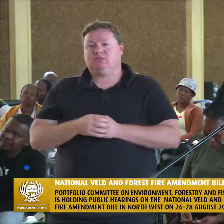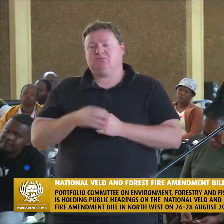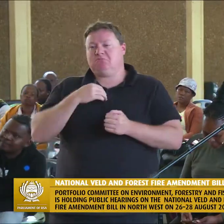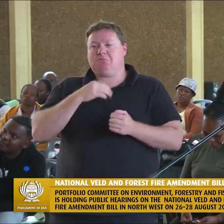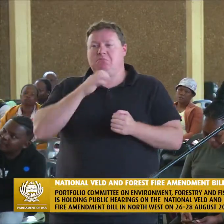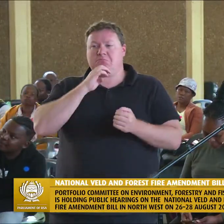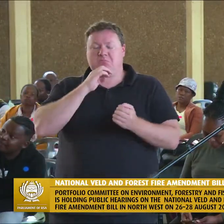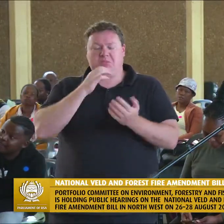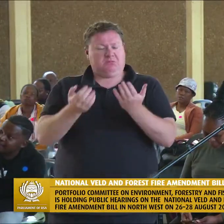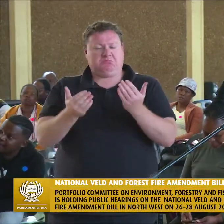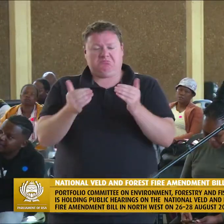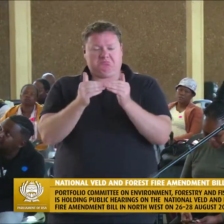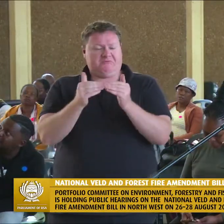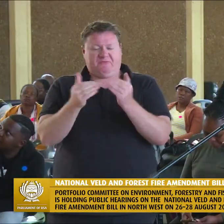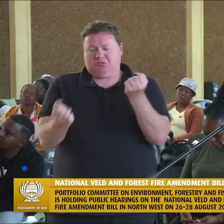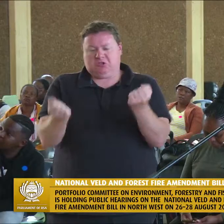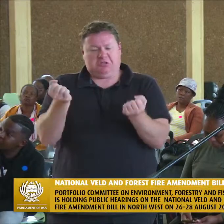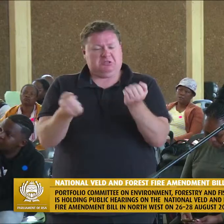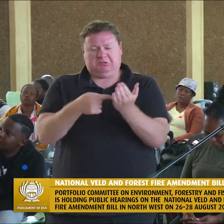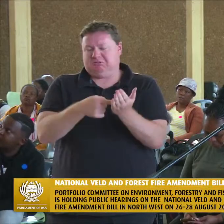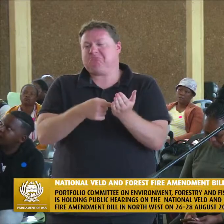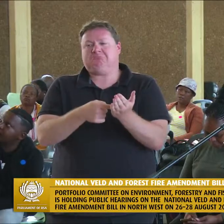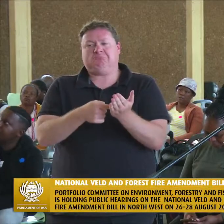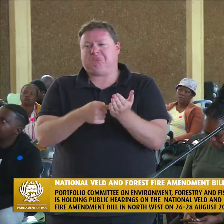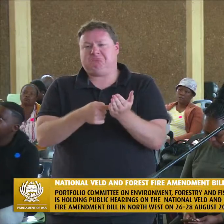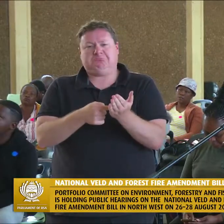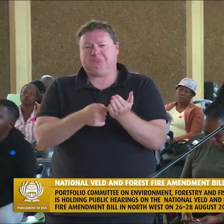justice regarding this uh